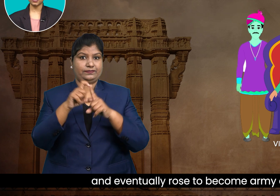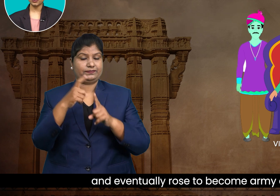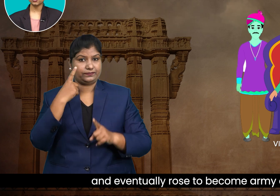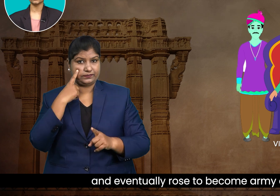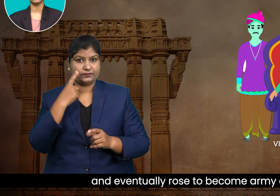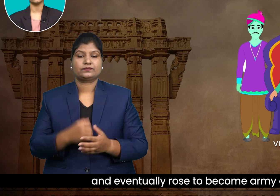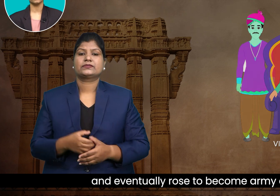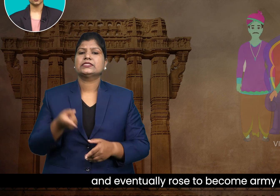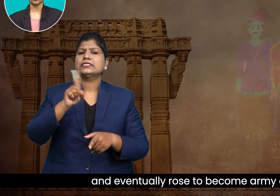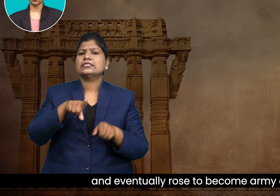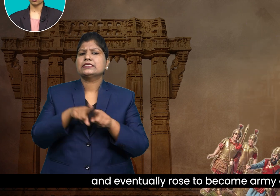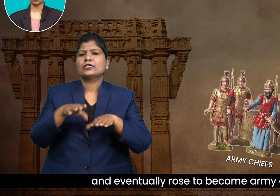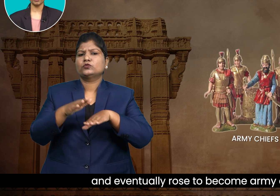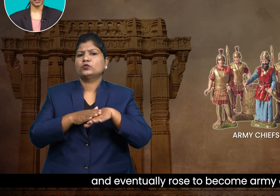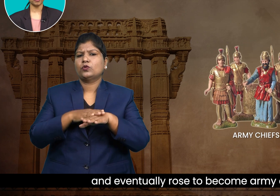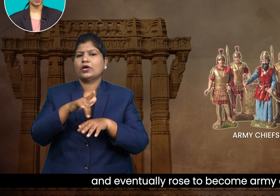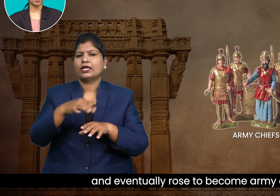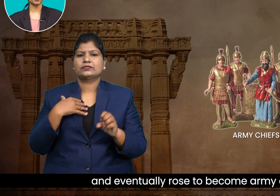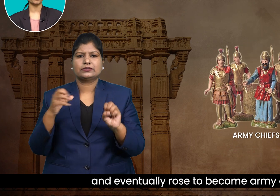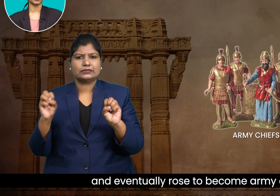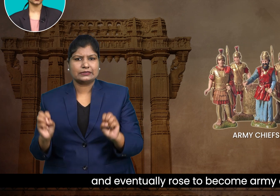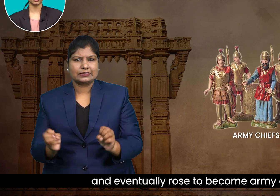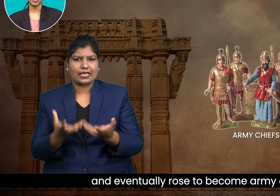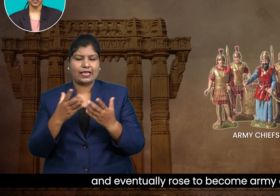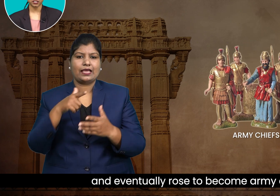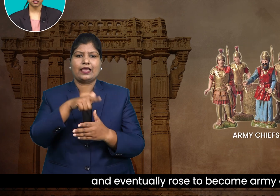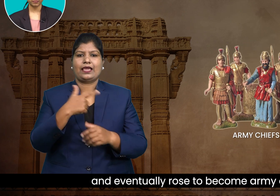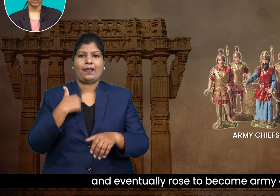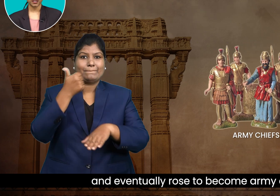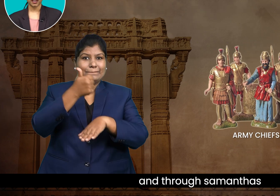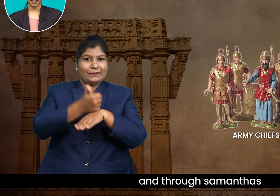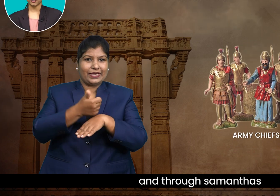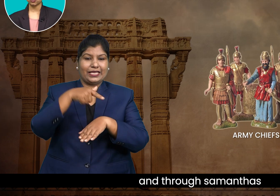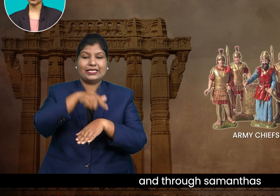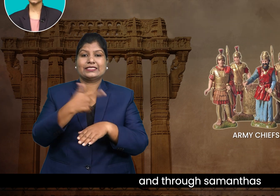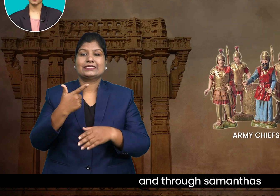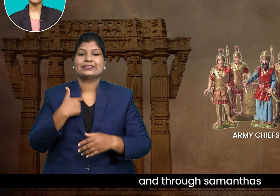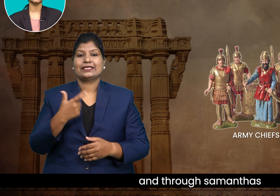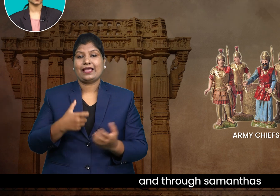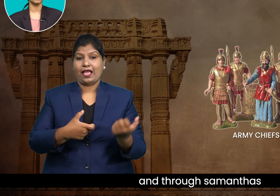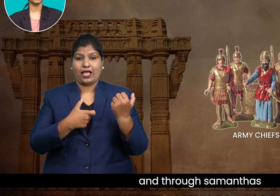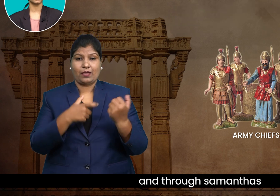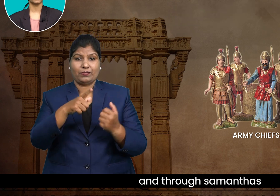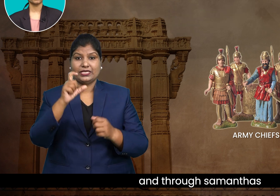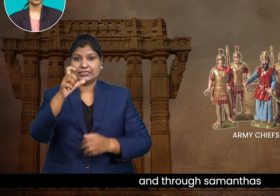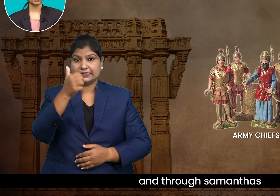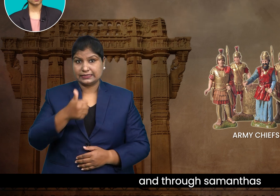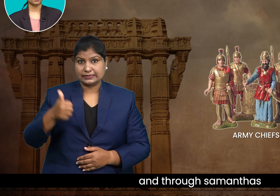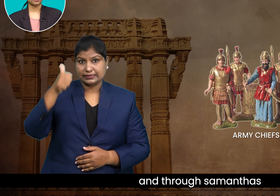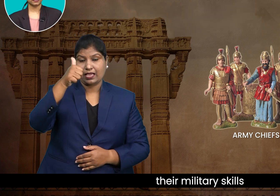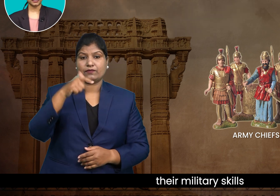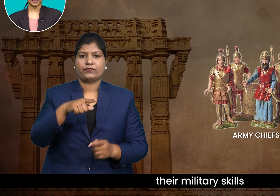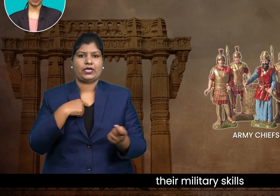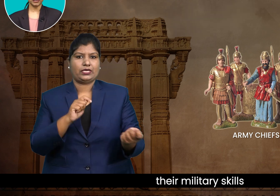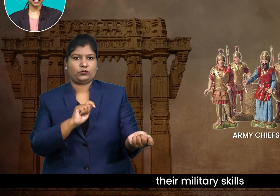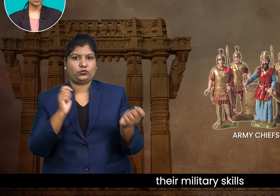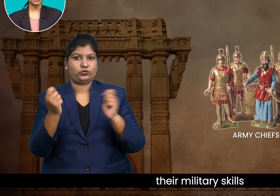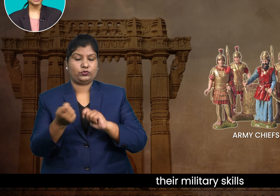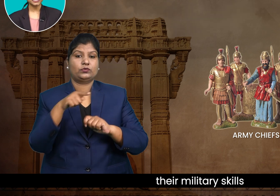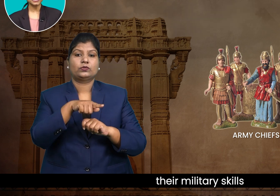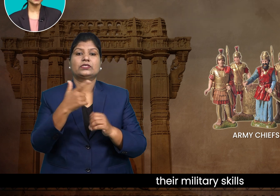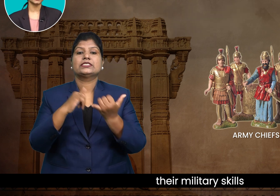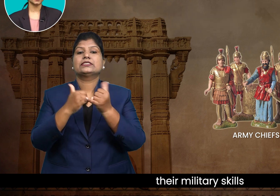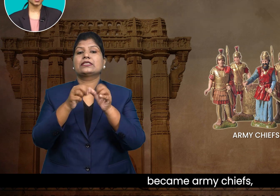and eventually rose to become army chiefs, and through Samantas, their